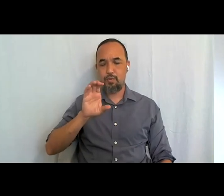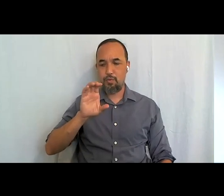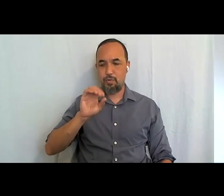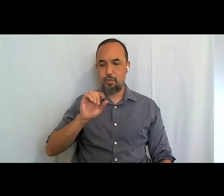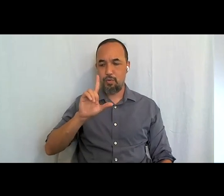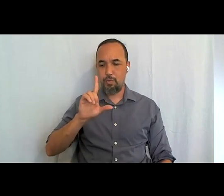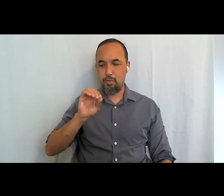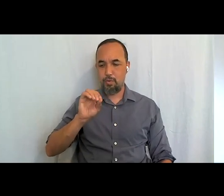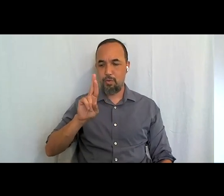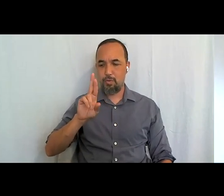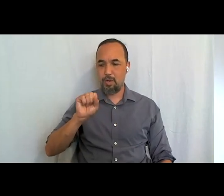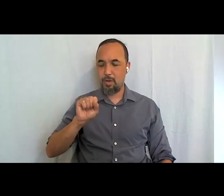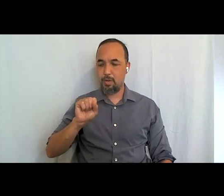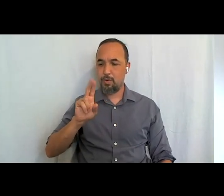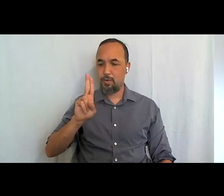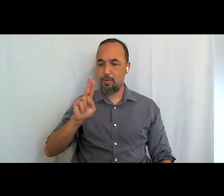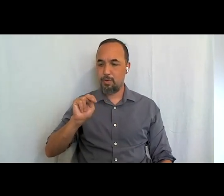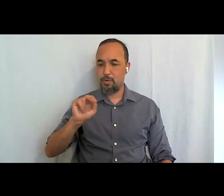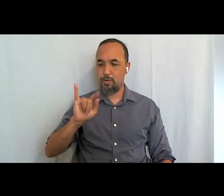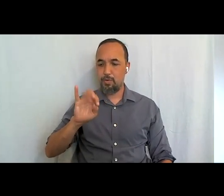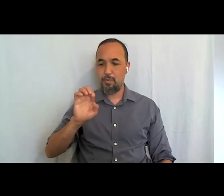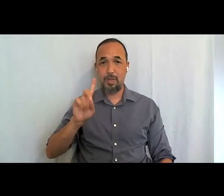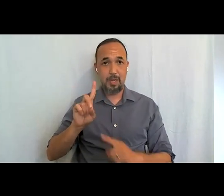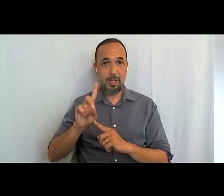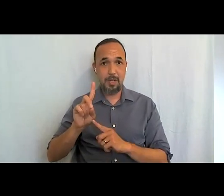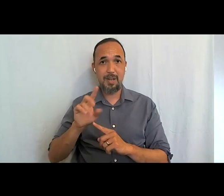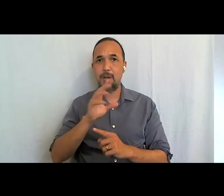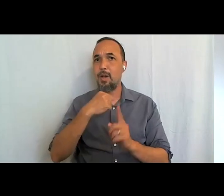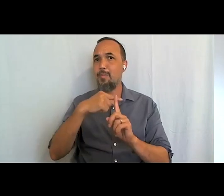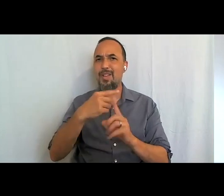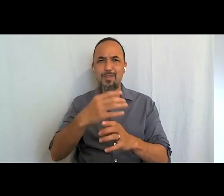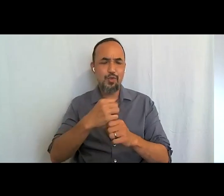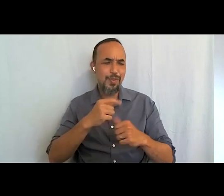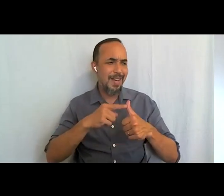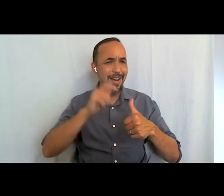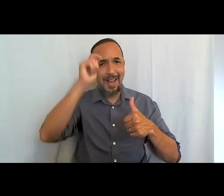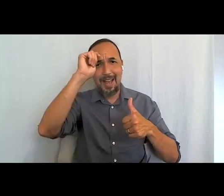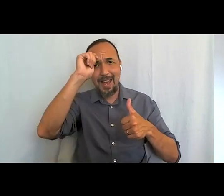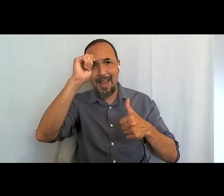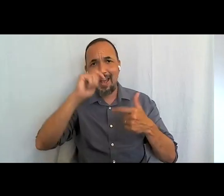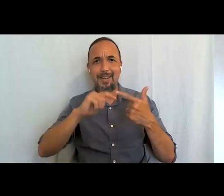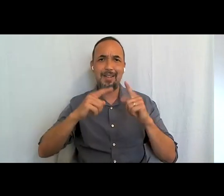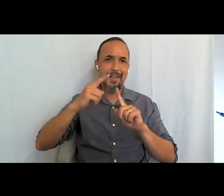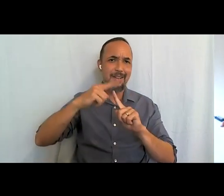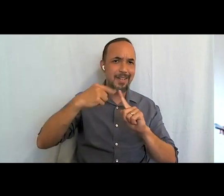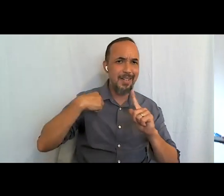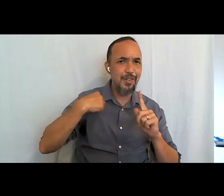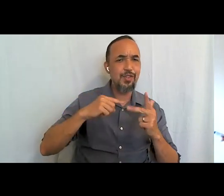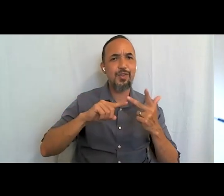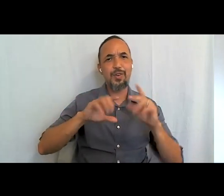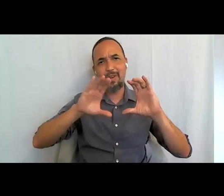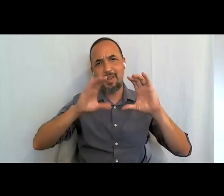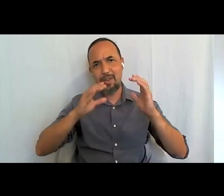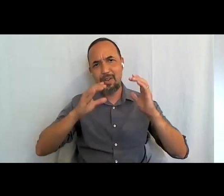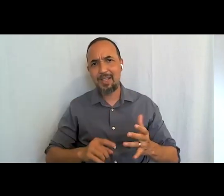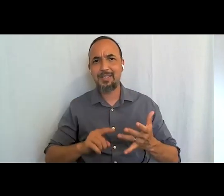hat. You've got some limited edition stuff that you can only get in the top tier. You've got the classes. You've got the